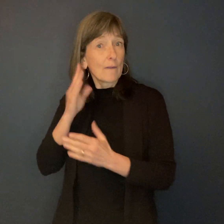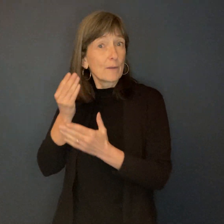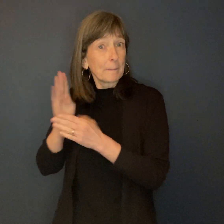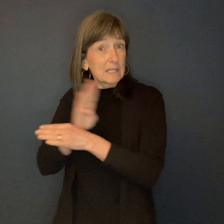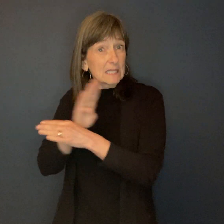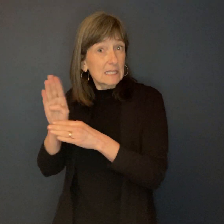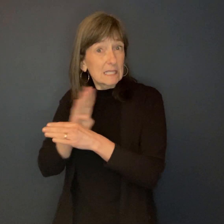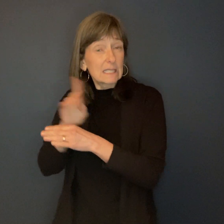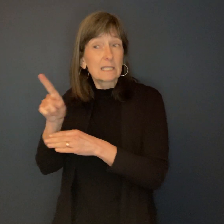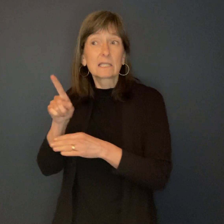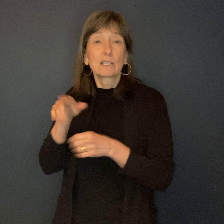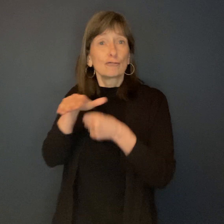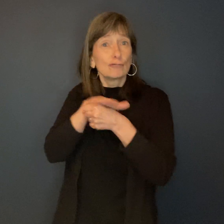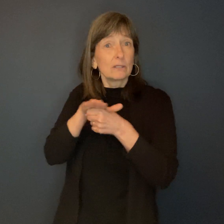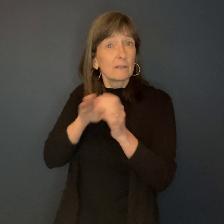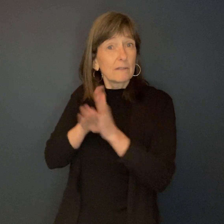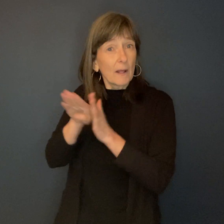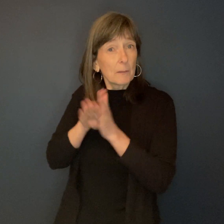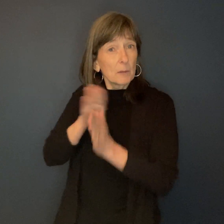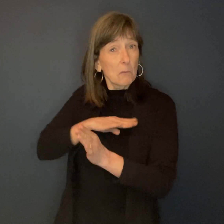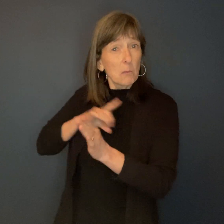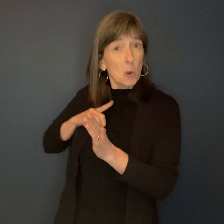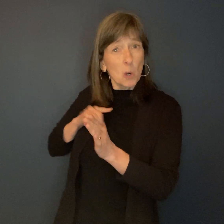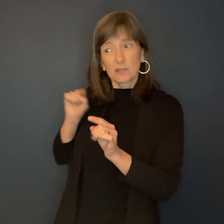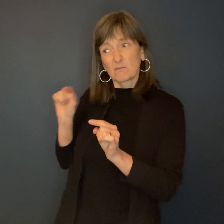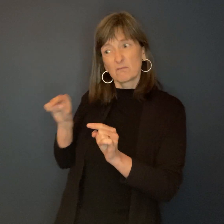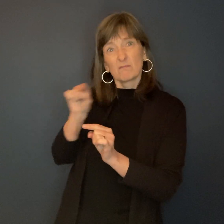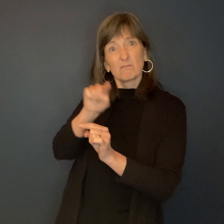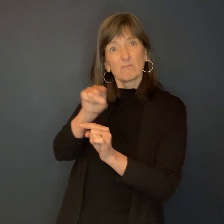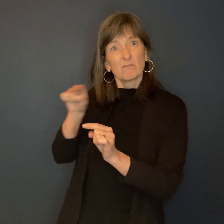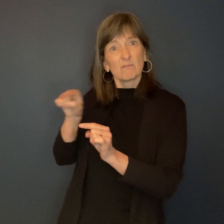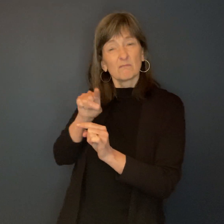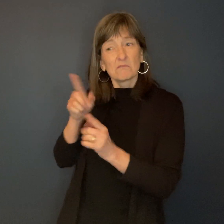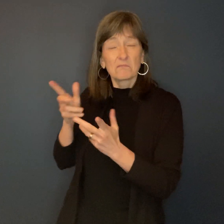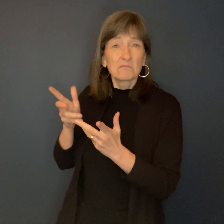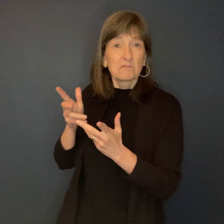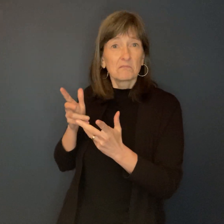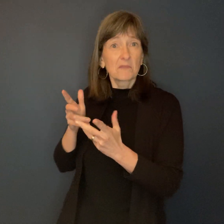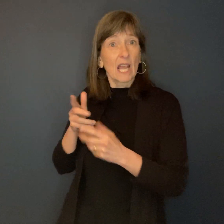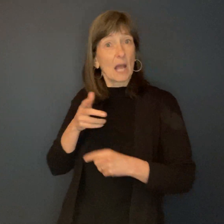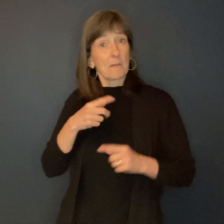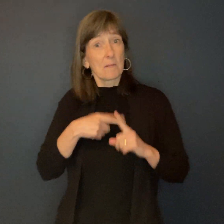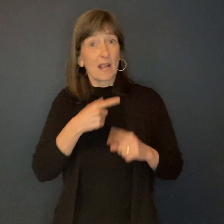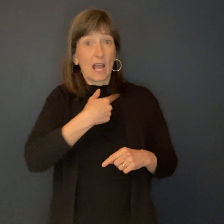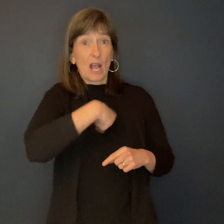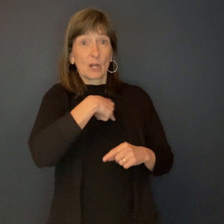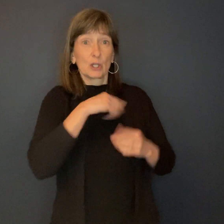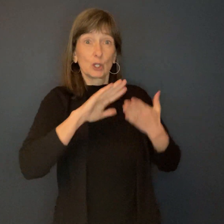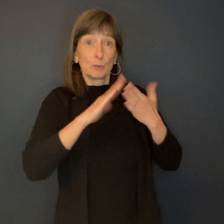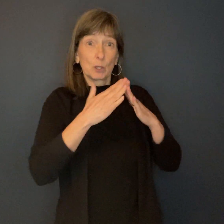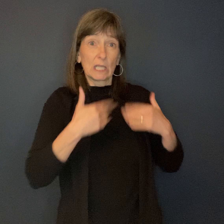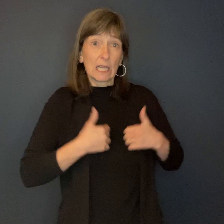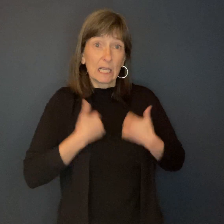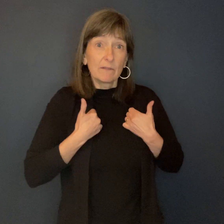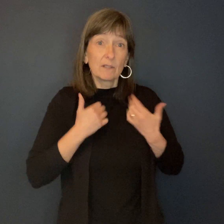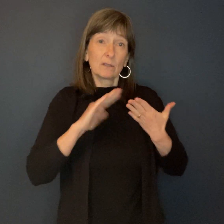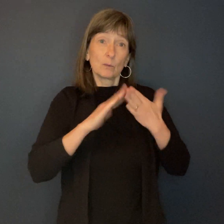other organizations like that shared similar values like community living, community education, independent